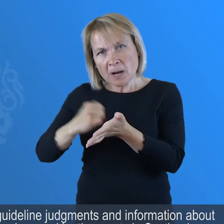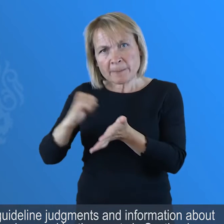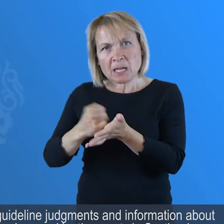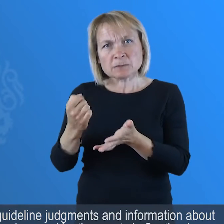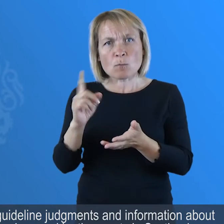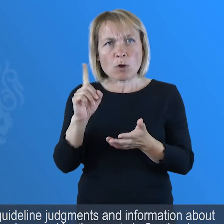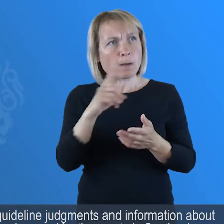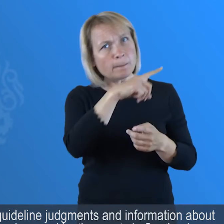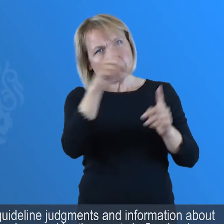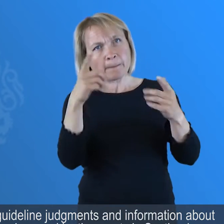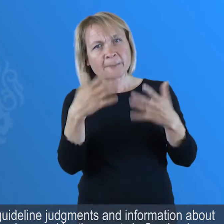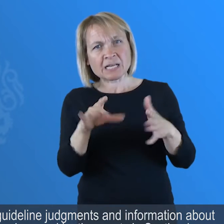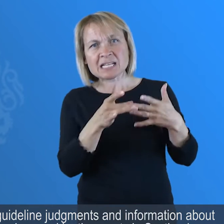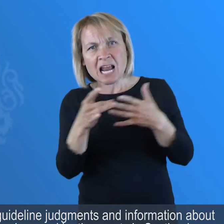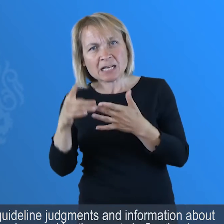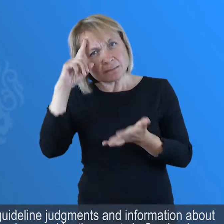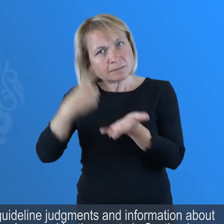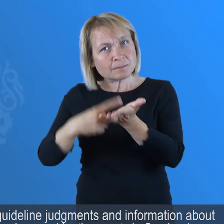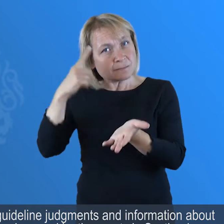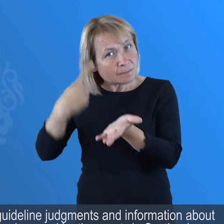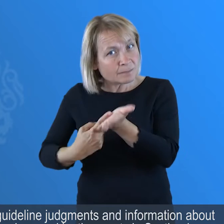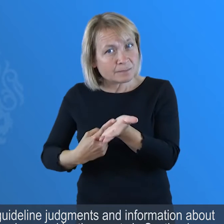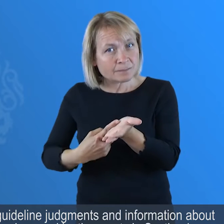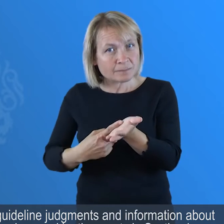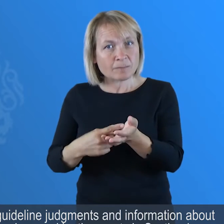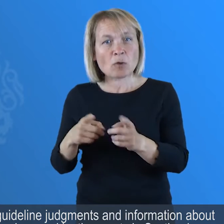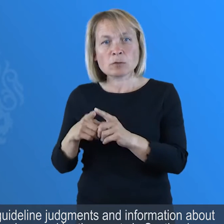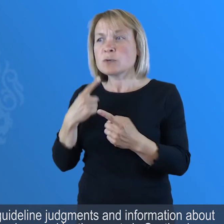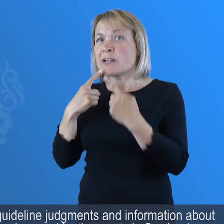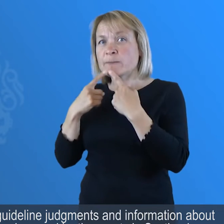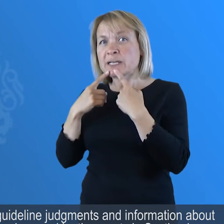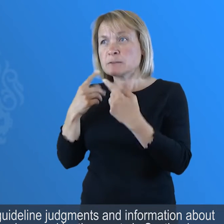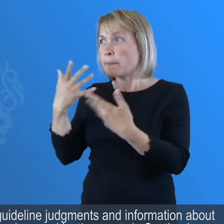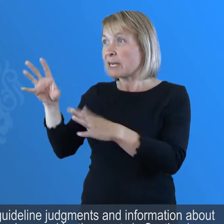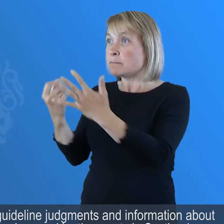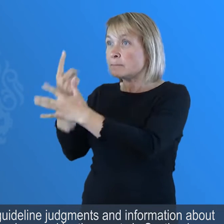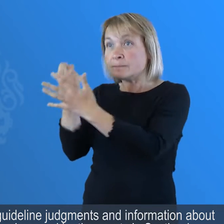and information about sentences imposed by the courts in Scotland.